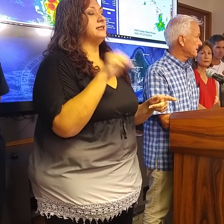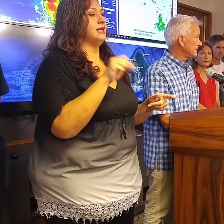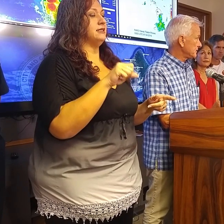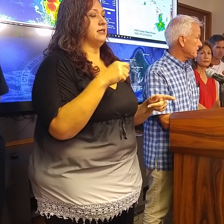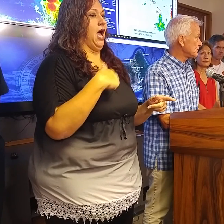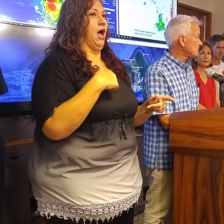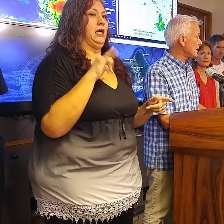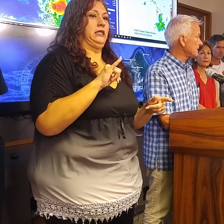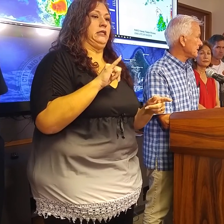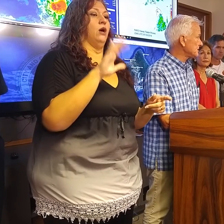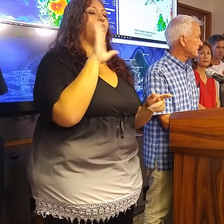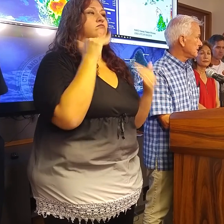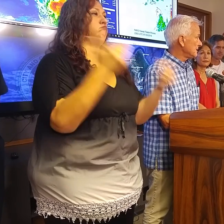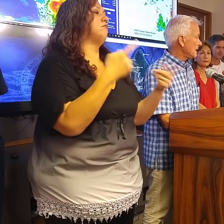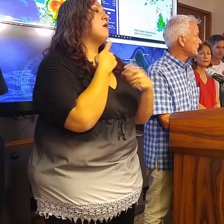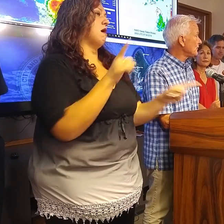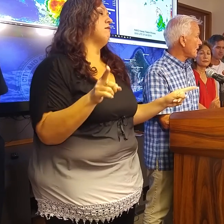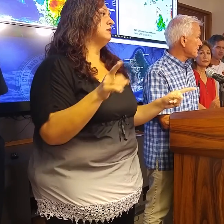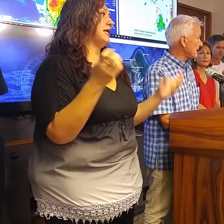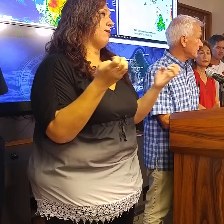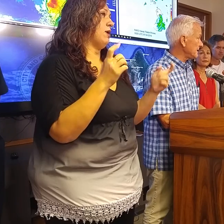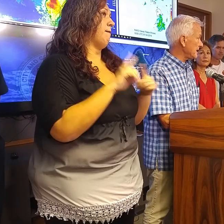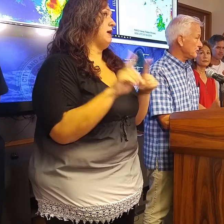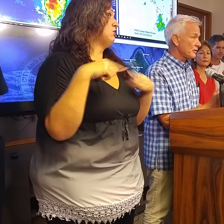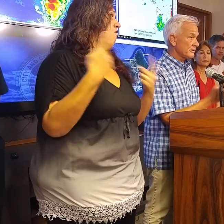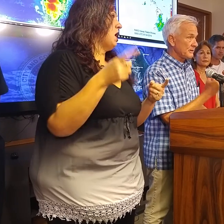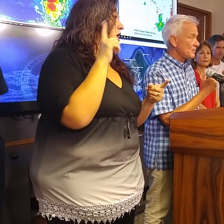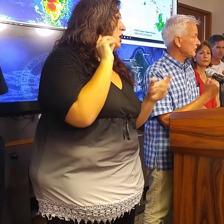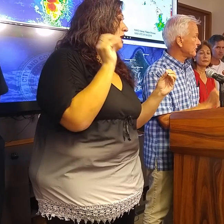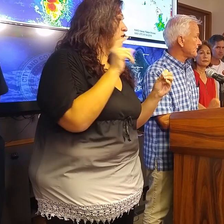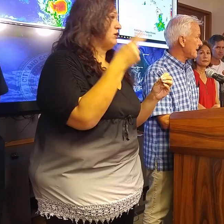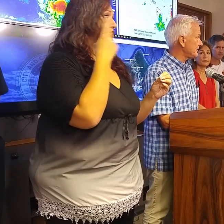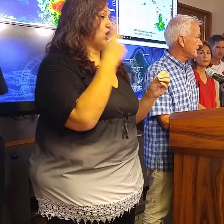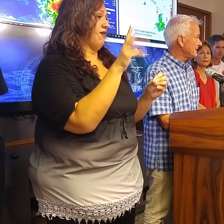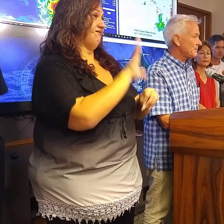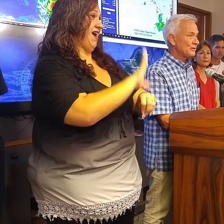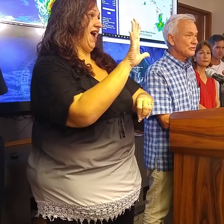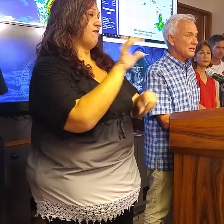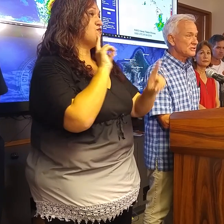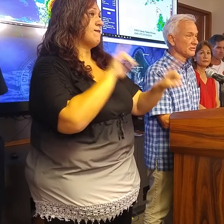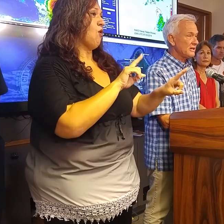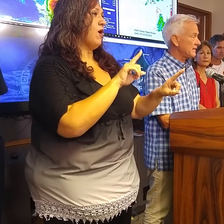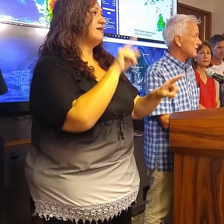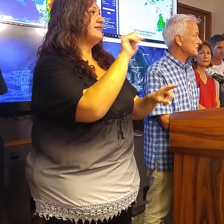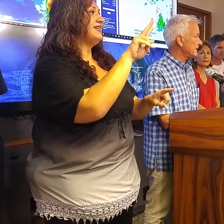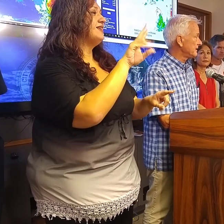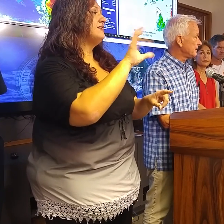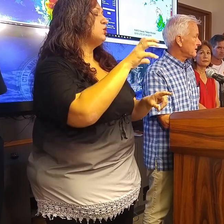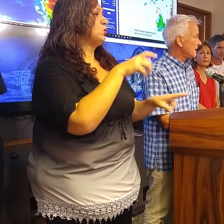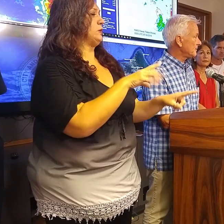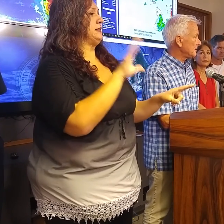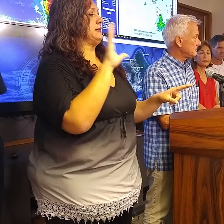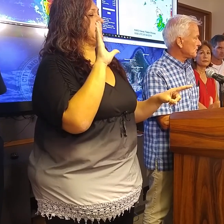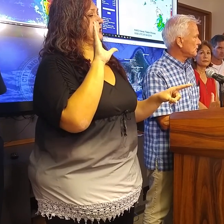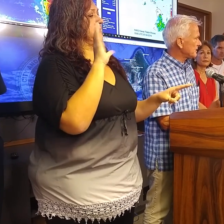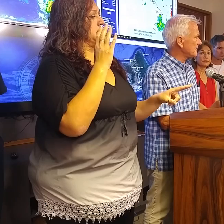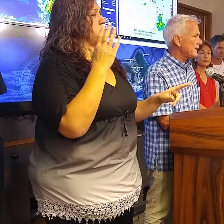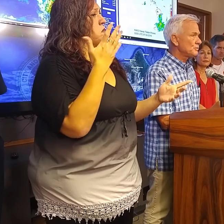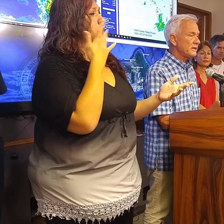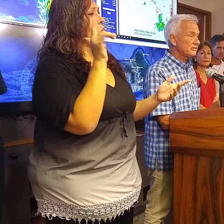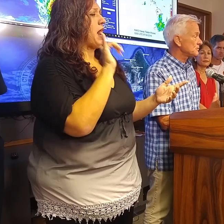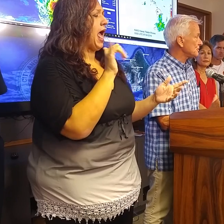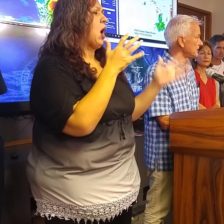me to issue the proclamation. So far, we're not seeing that. You saw the reports at 5 by your stations, and it actually, it